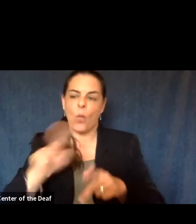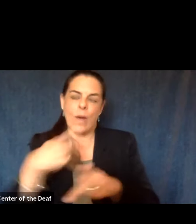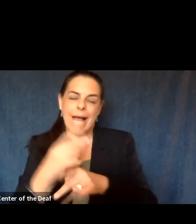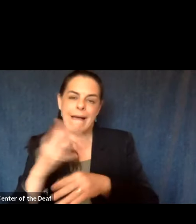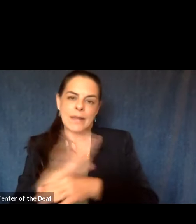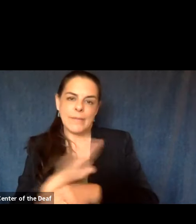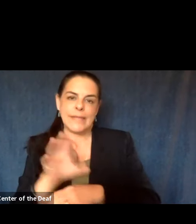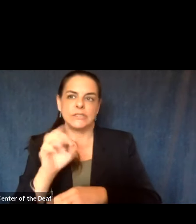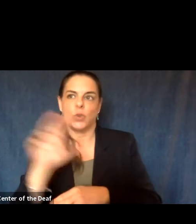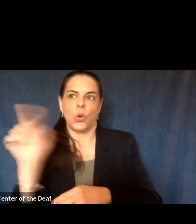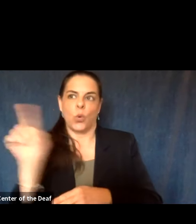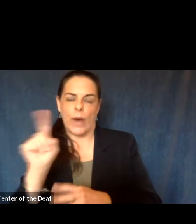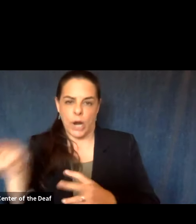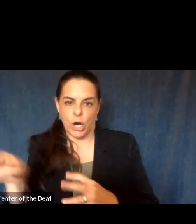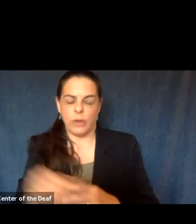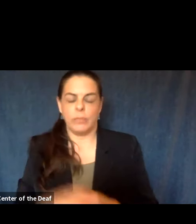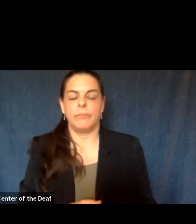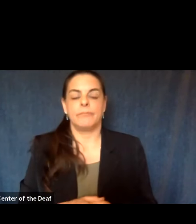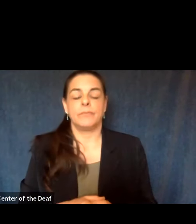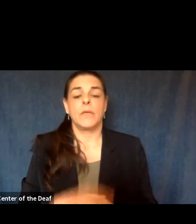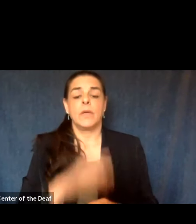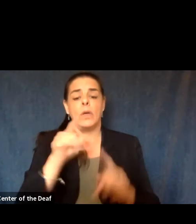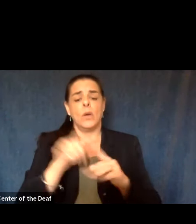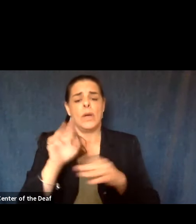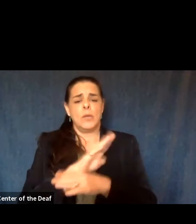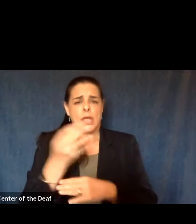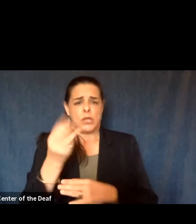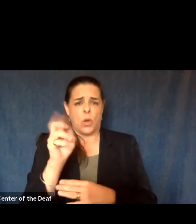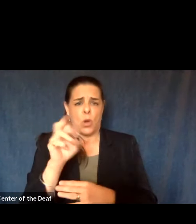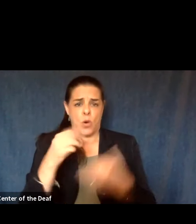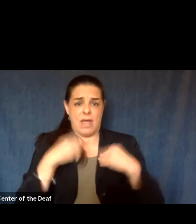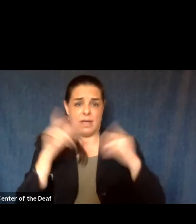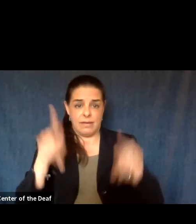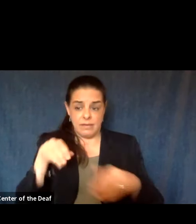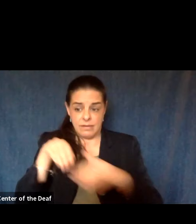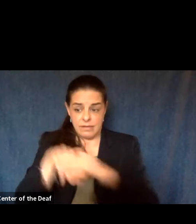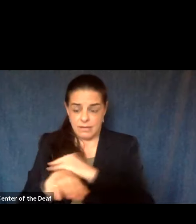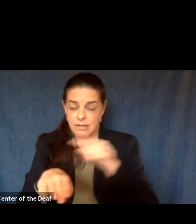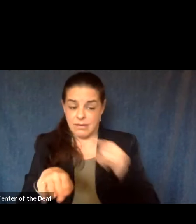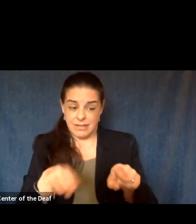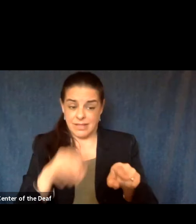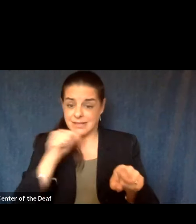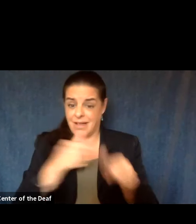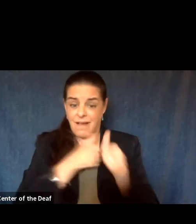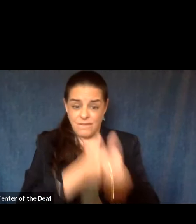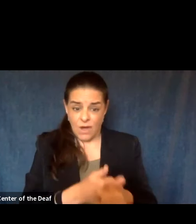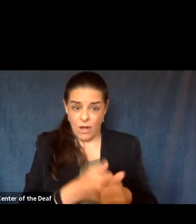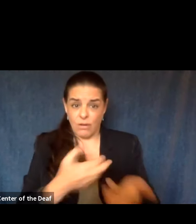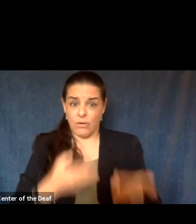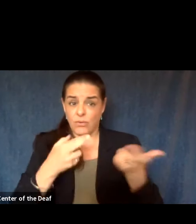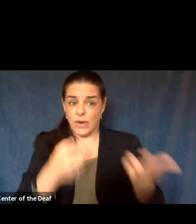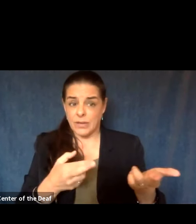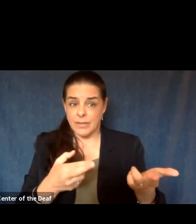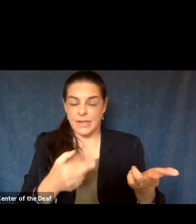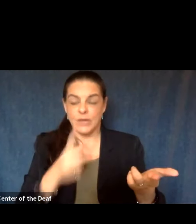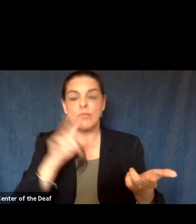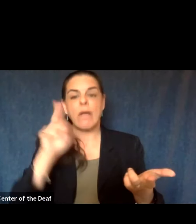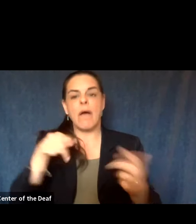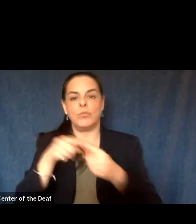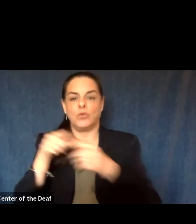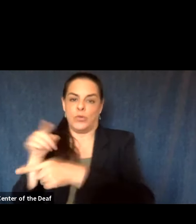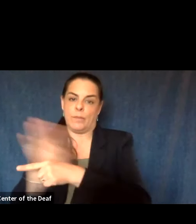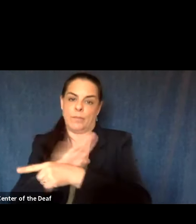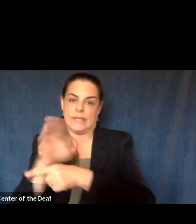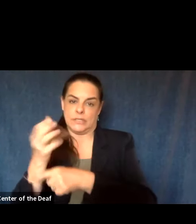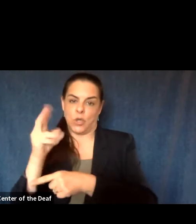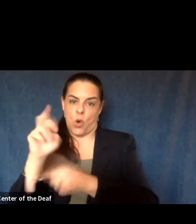is. When a business owner has a patron who's not following the recommendations, it's up to the business owner how they handle